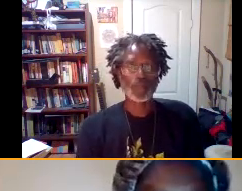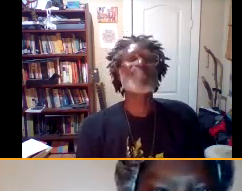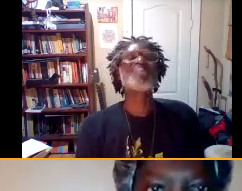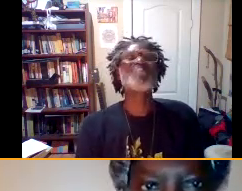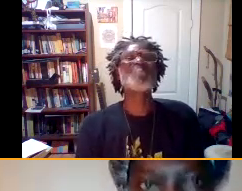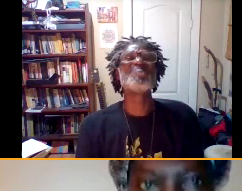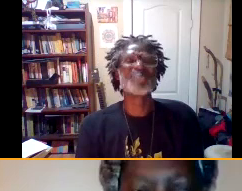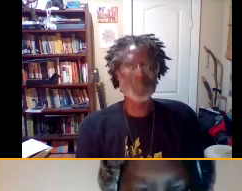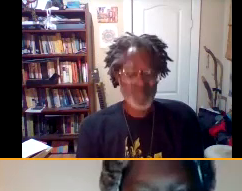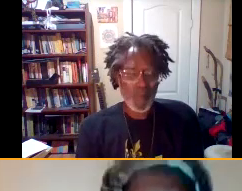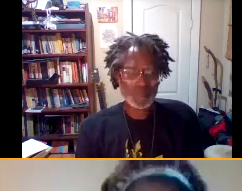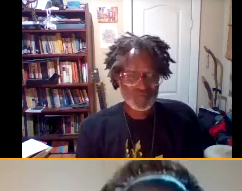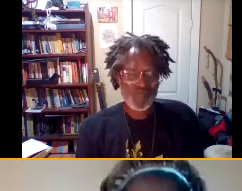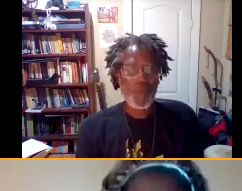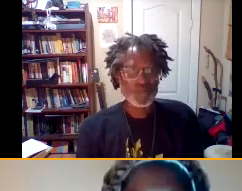I'm sorry.